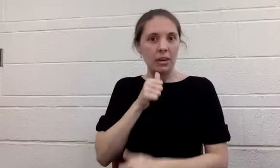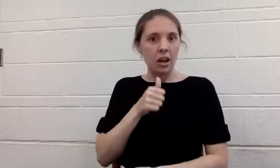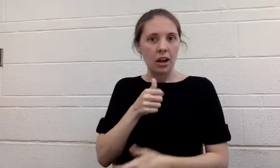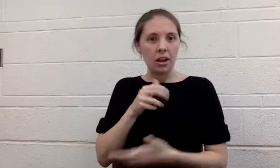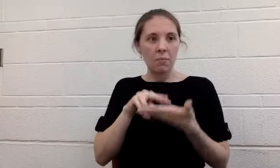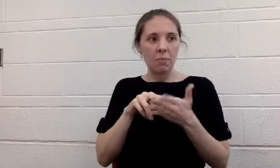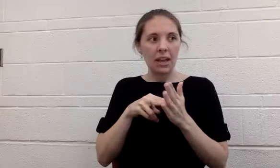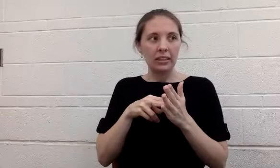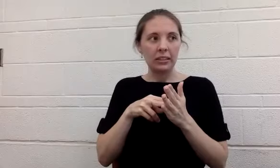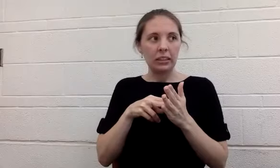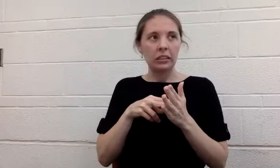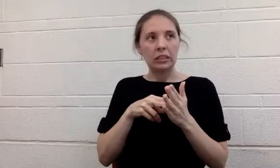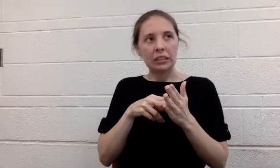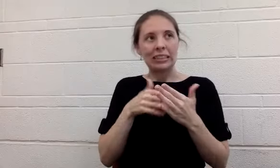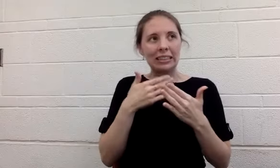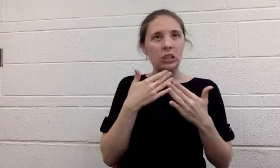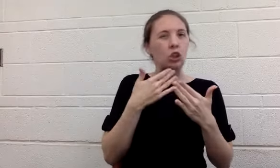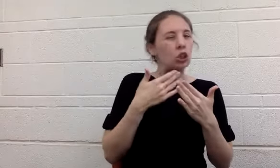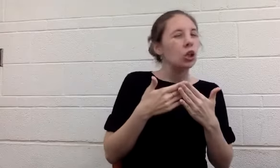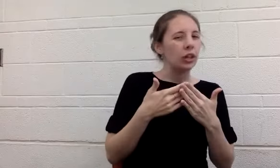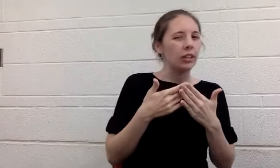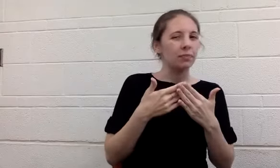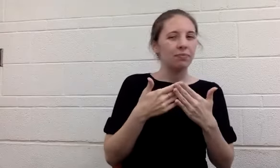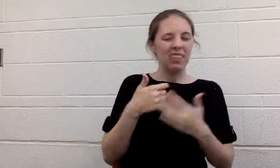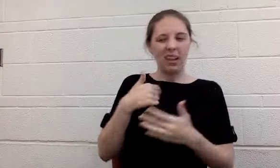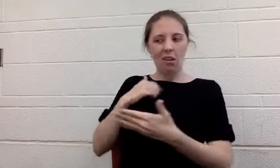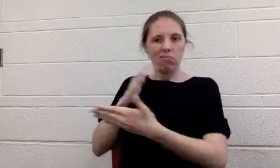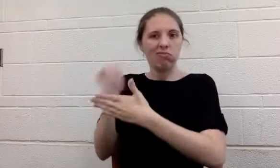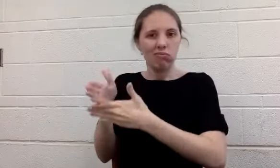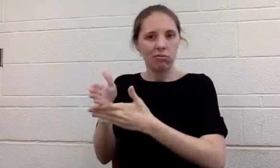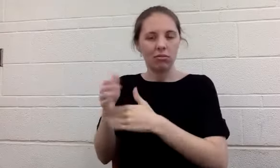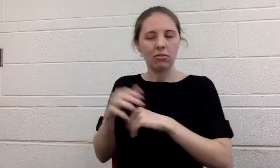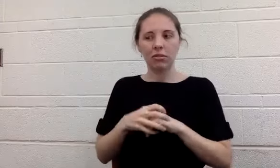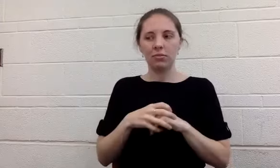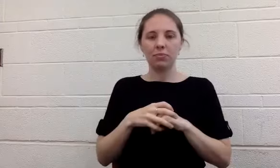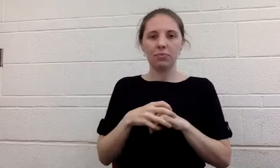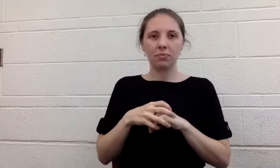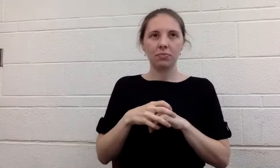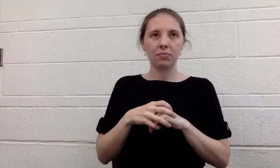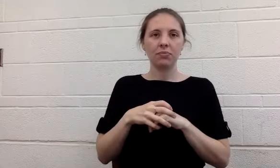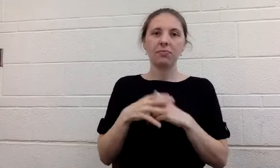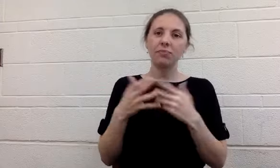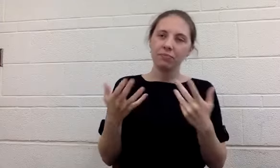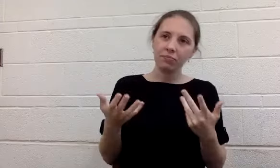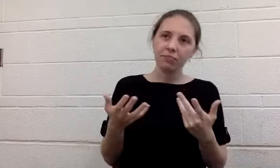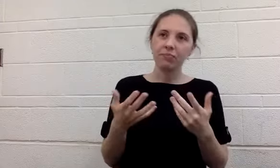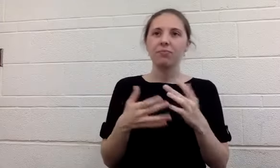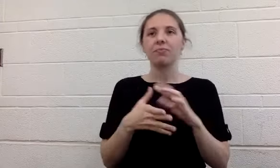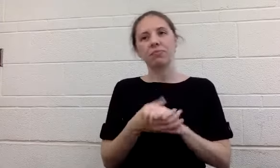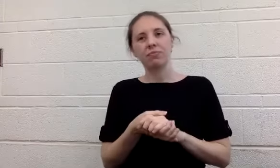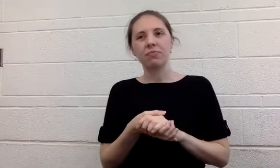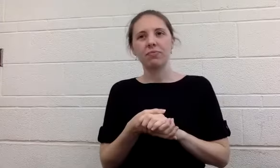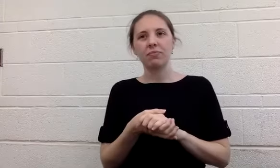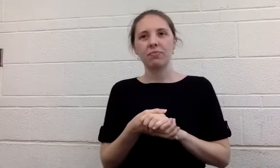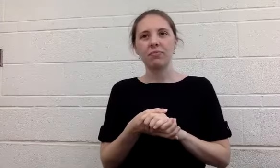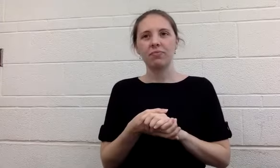I interfered like I wanted to interfere with every fiber of my being, then I don't know that he would have met that old lady